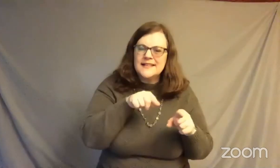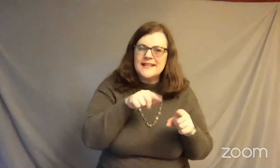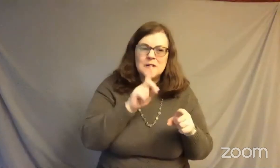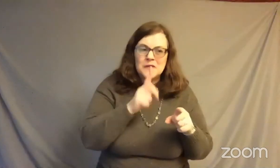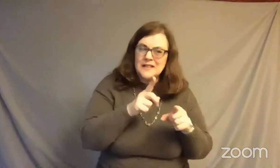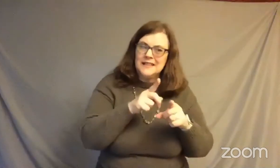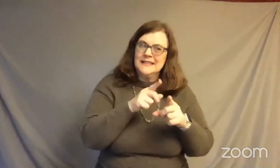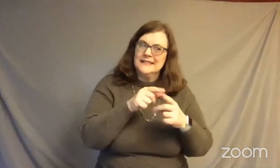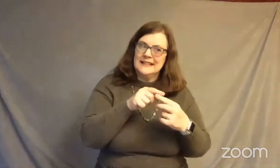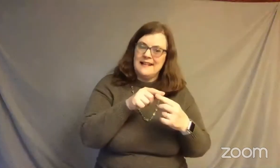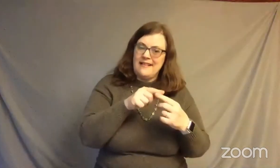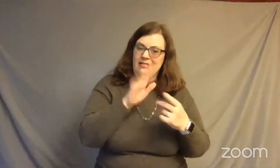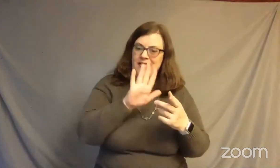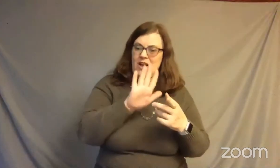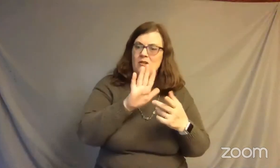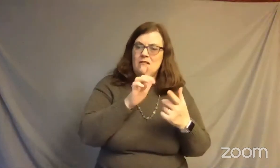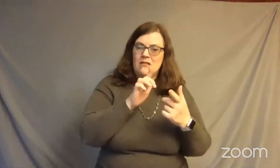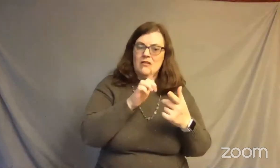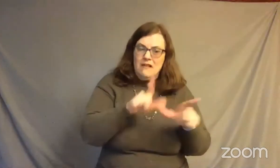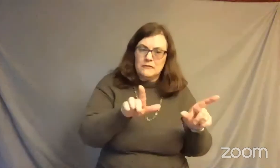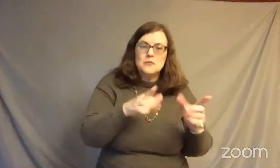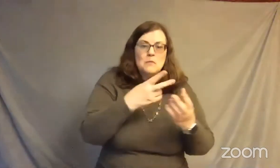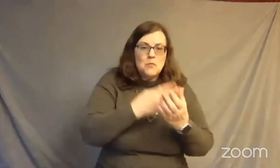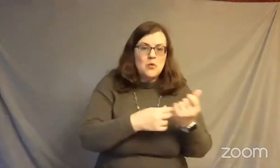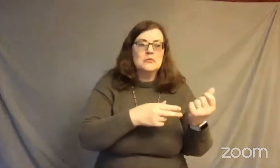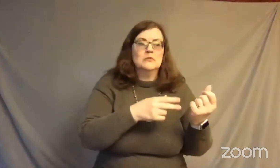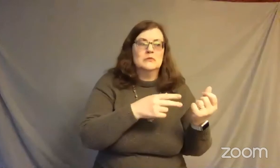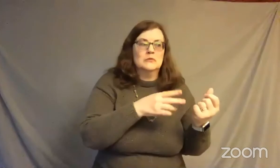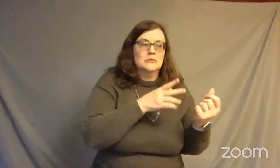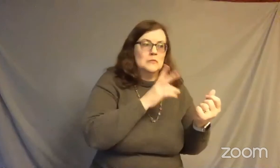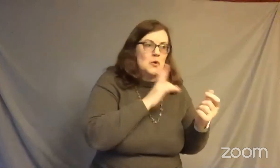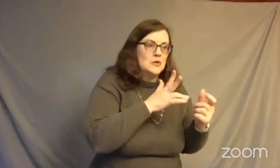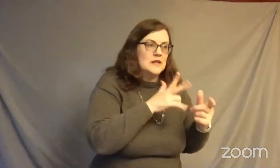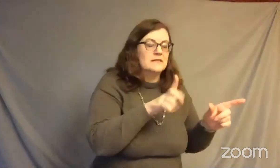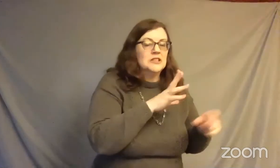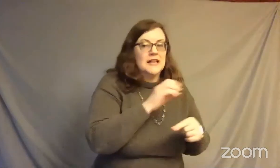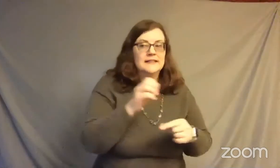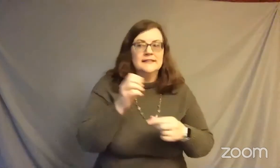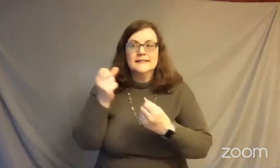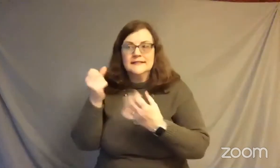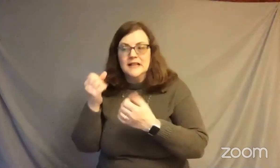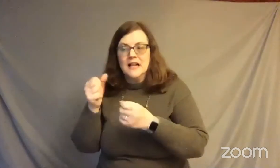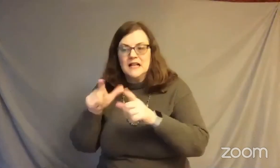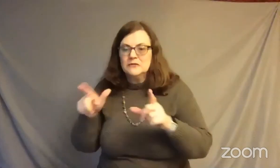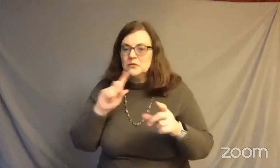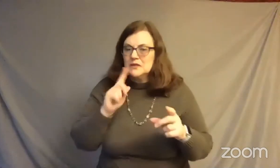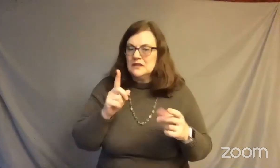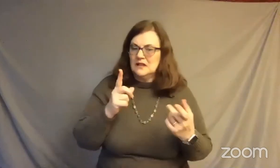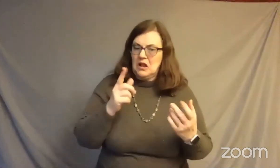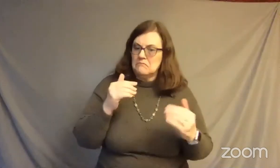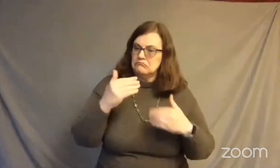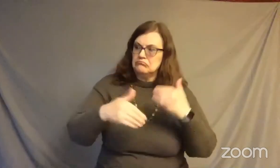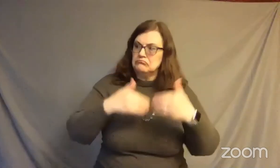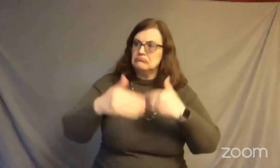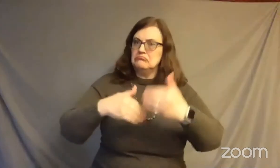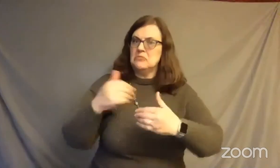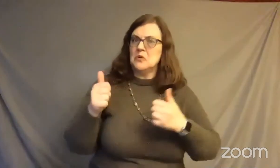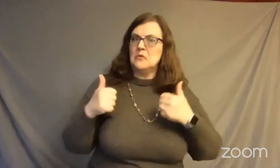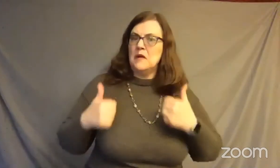parents, and then those children who are subsequently given a cochlear implant as assistive technology, they acquire sign language